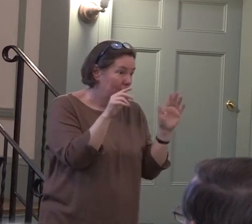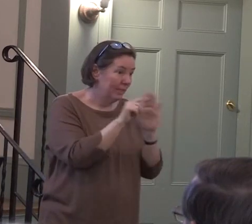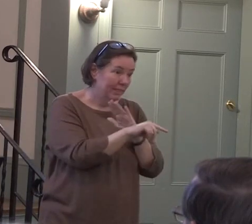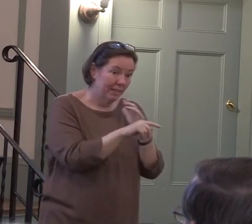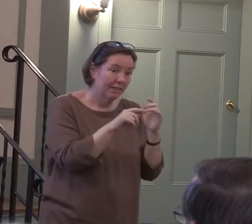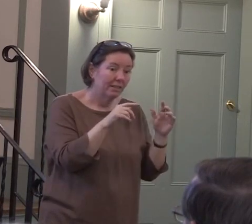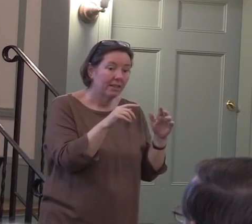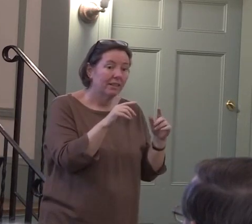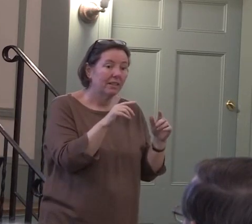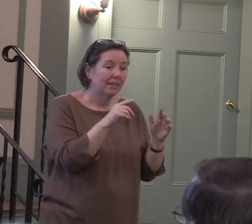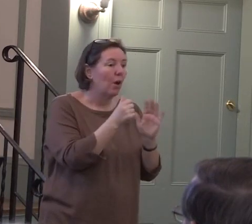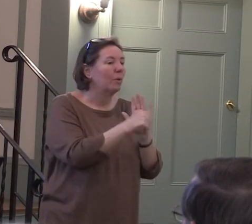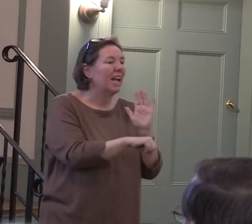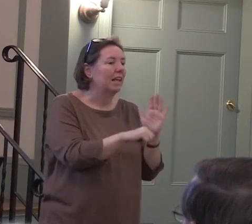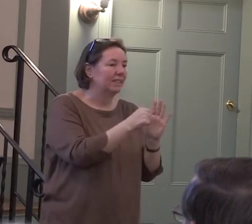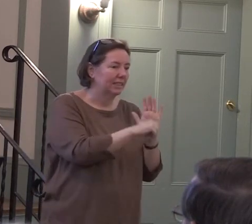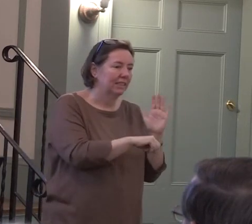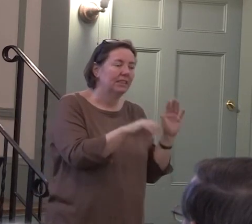So we were blessed with that.